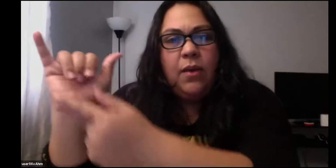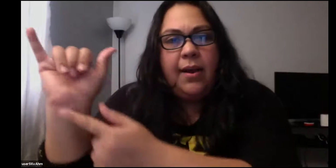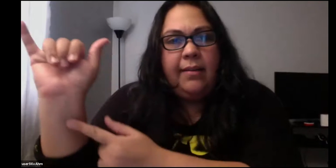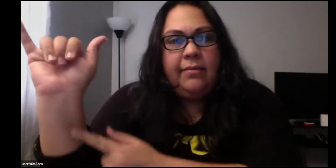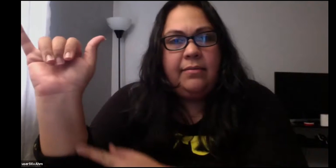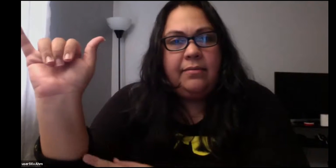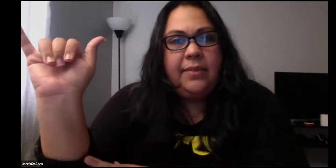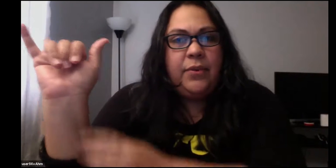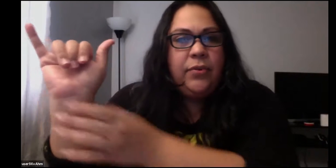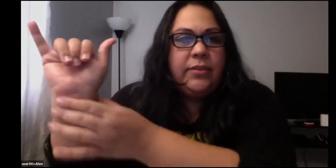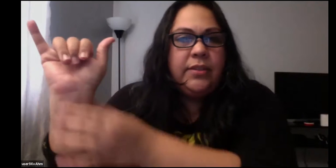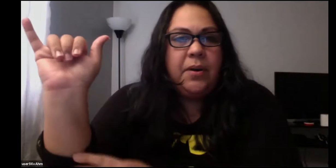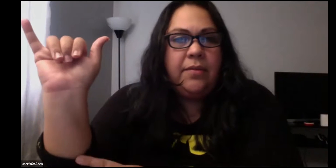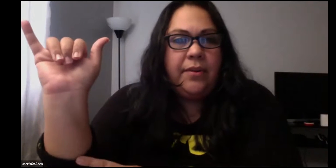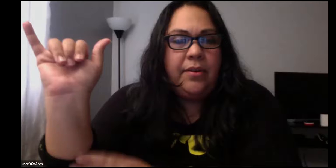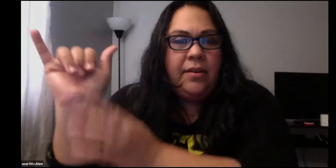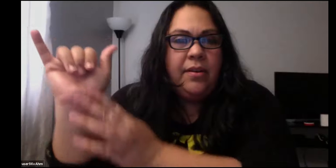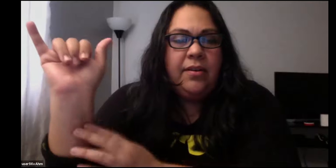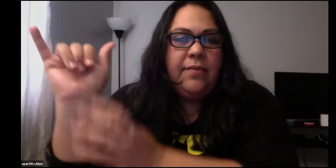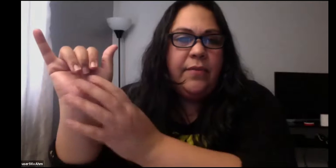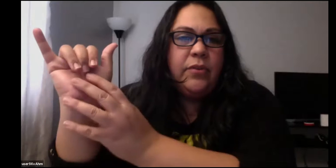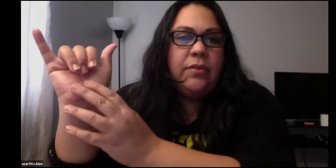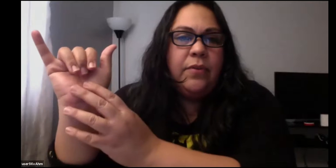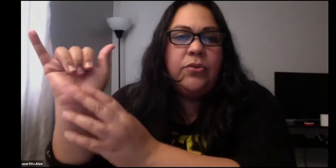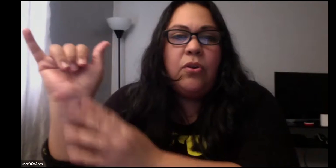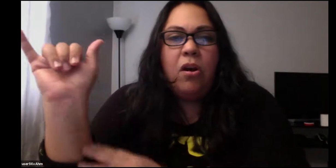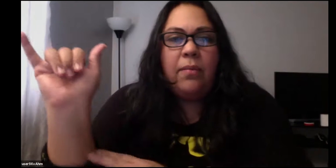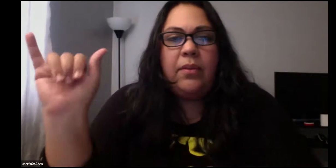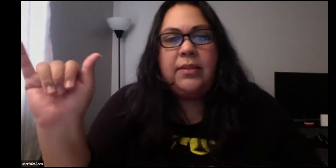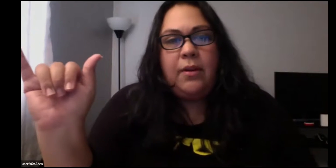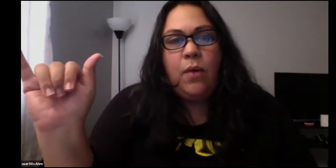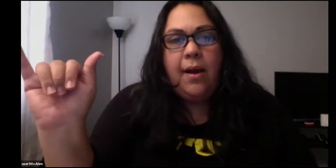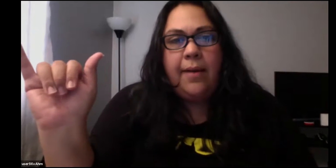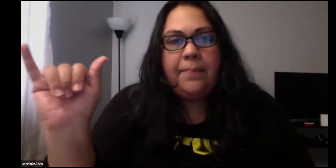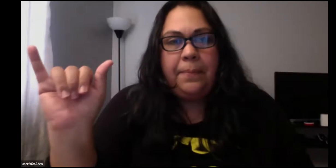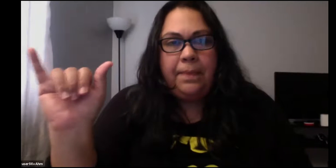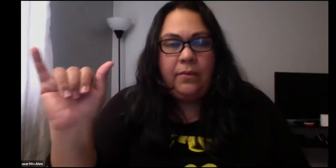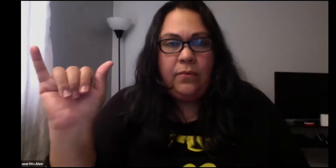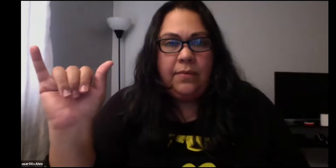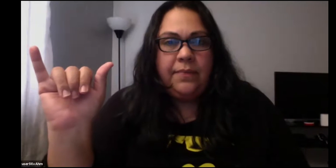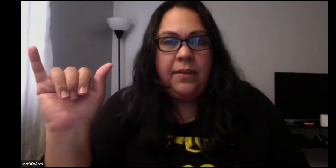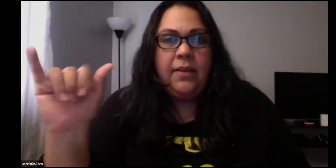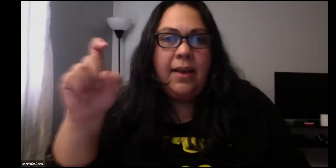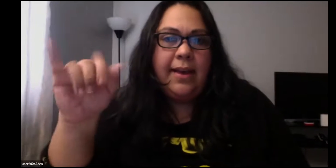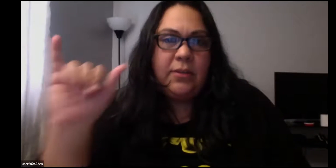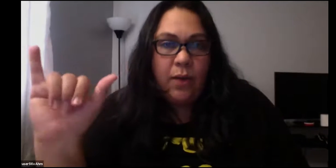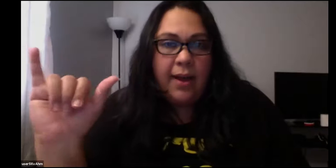Y. If you use this part of your, if you use your arm, it looks like a Y. X, Y, and